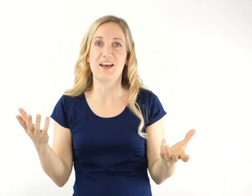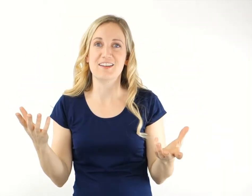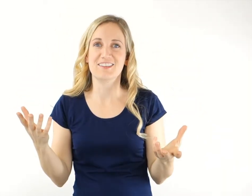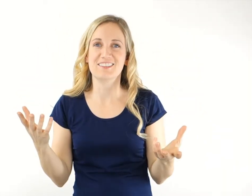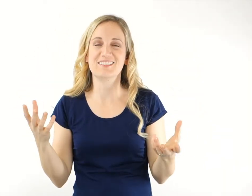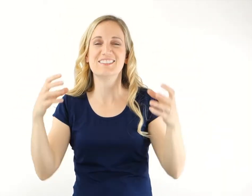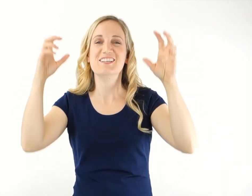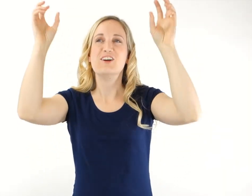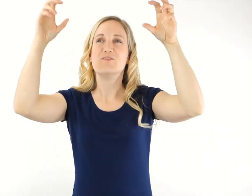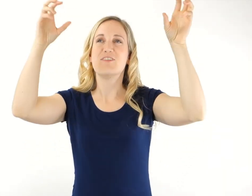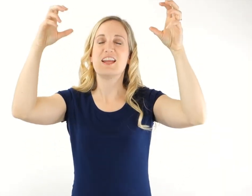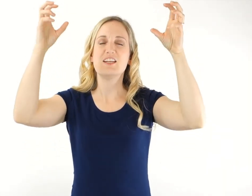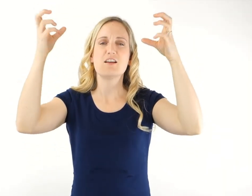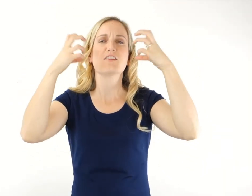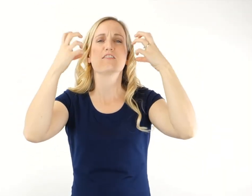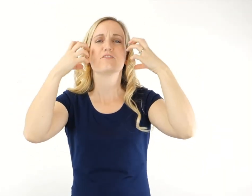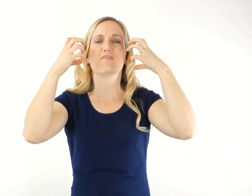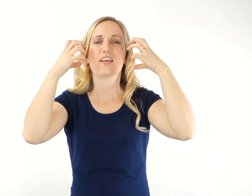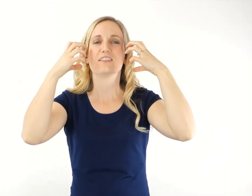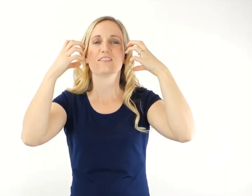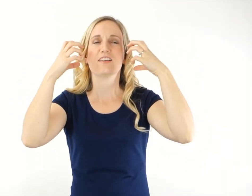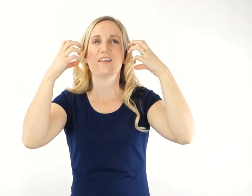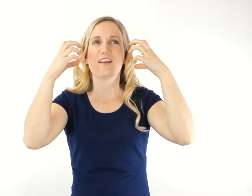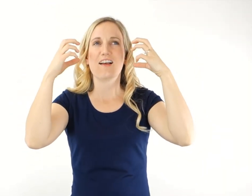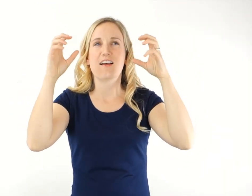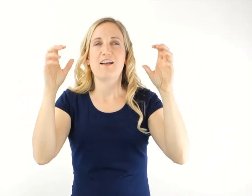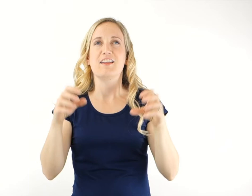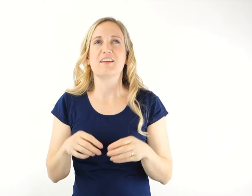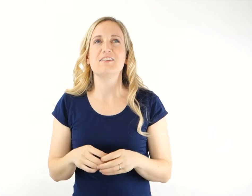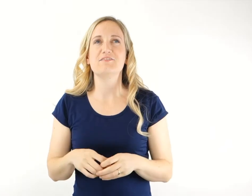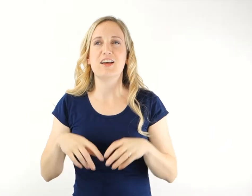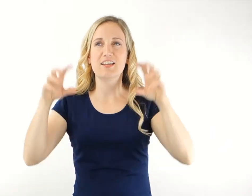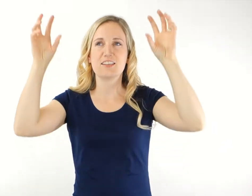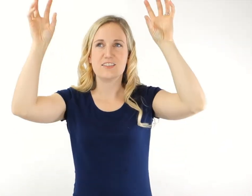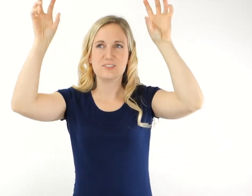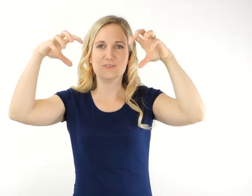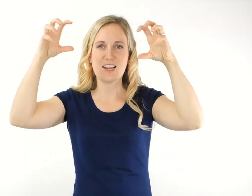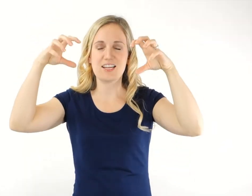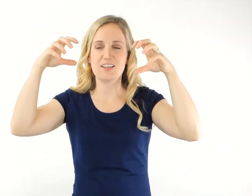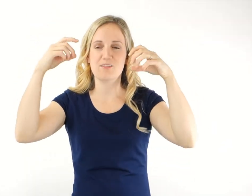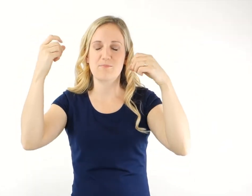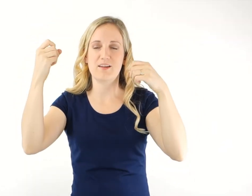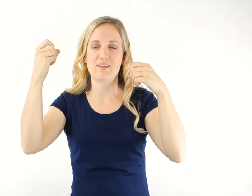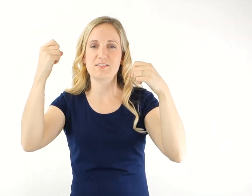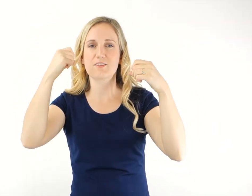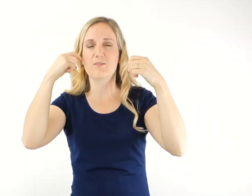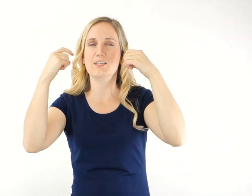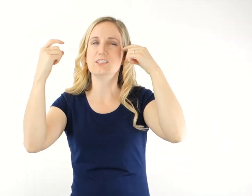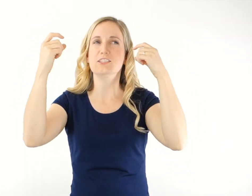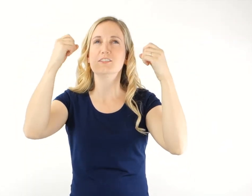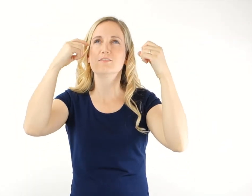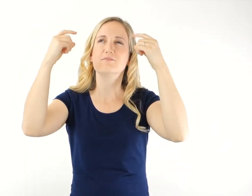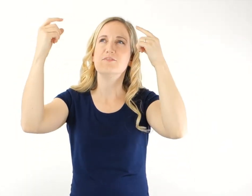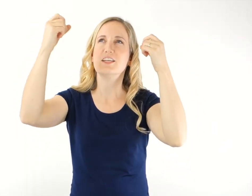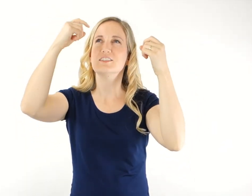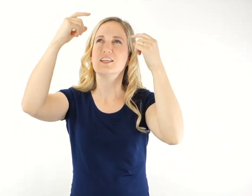that. Rain on your face. And I kind of like rain, but I like to go like this, face, like